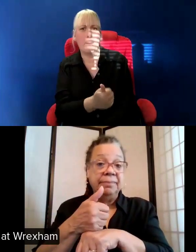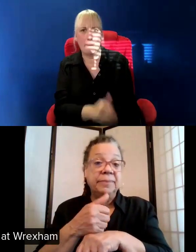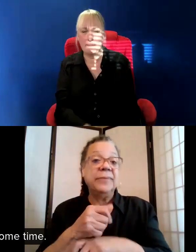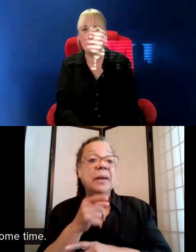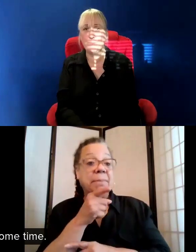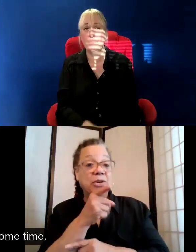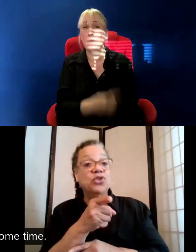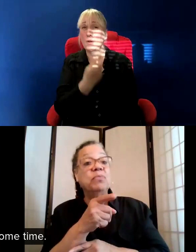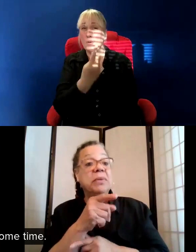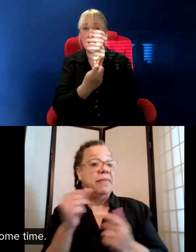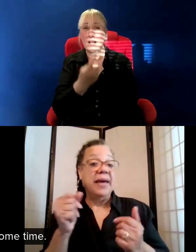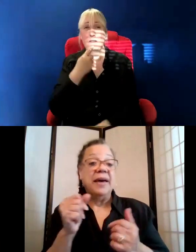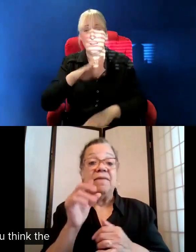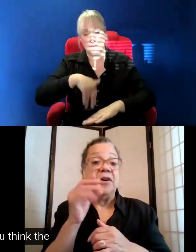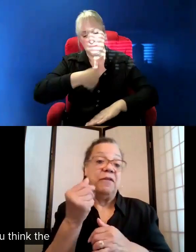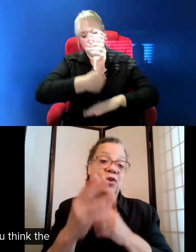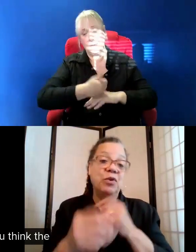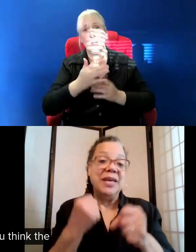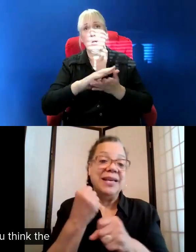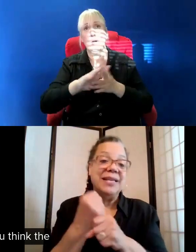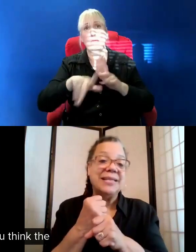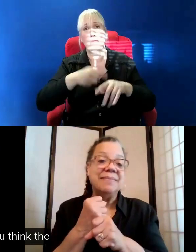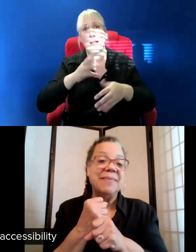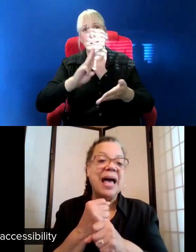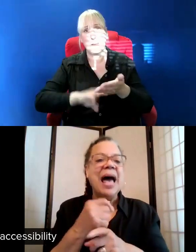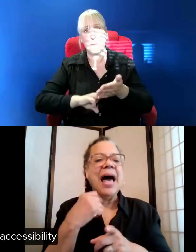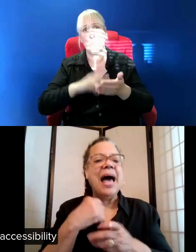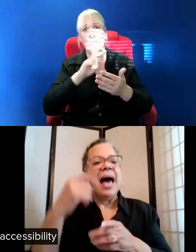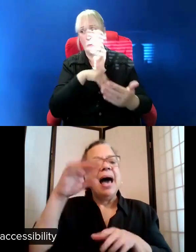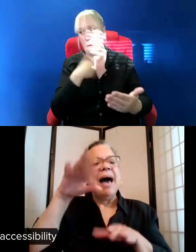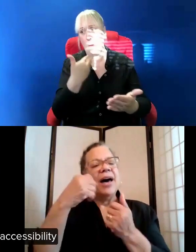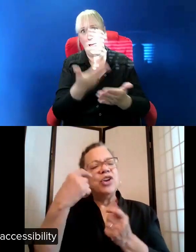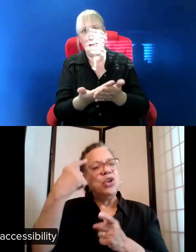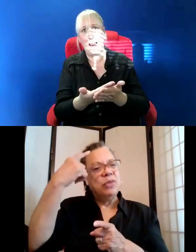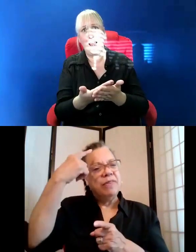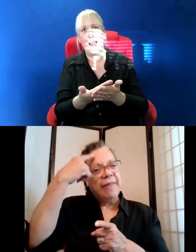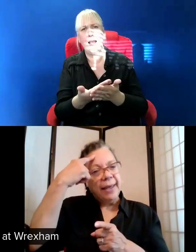at Wrexham for quite some time. How do you think the definition of